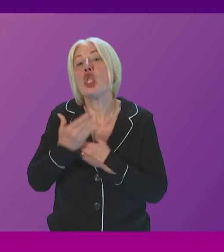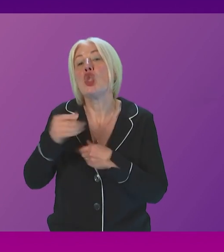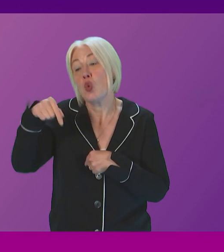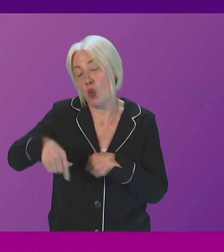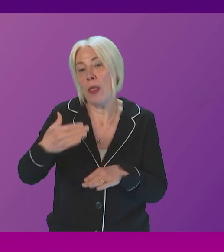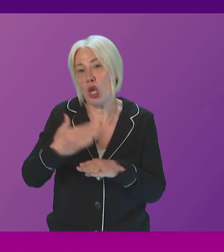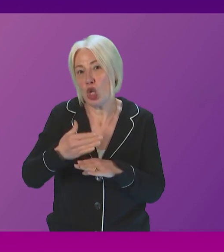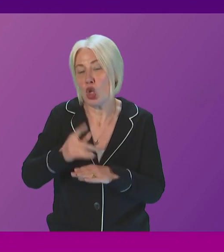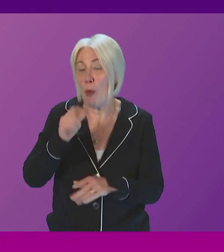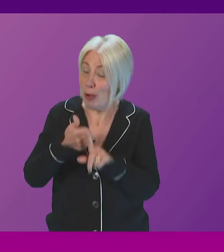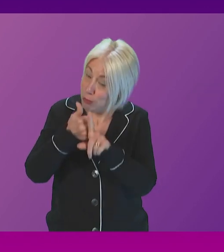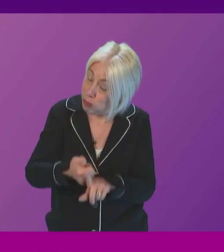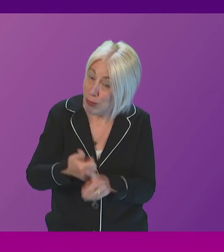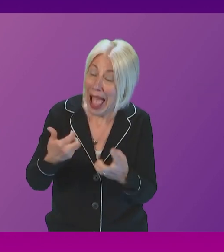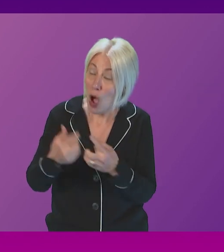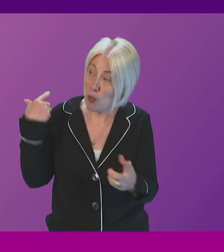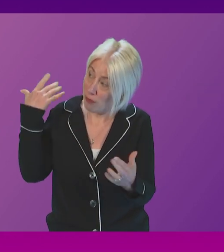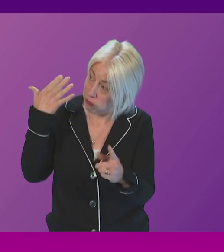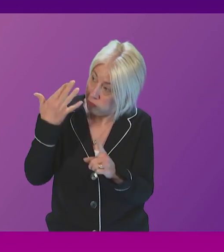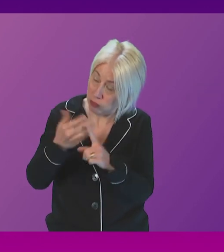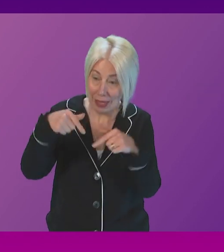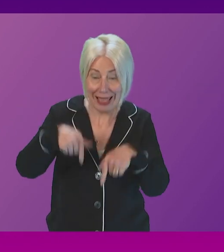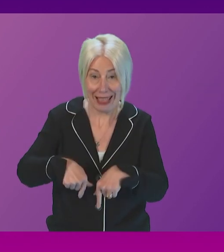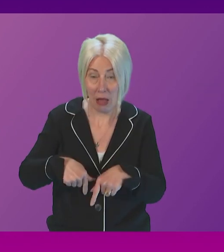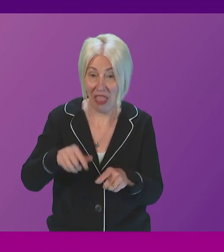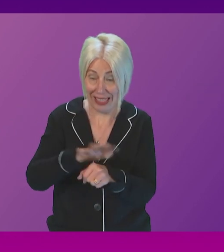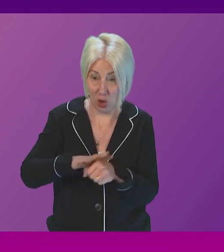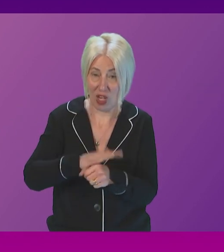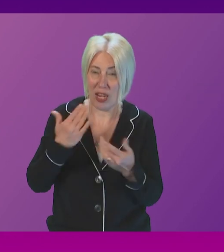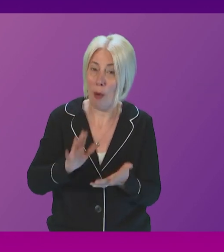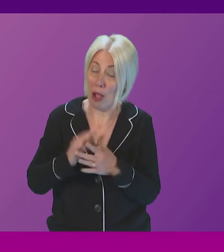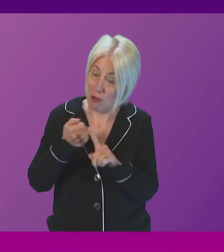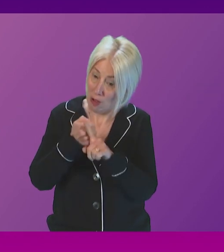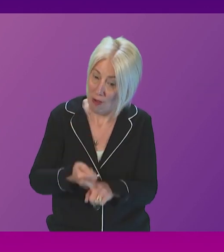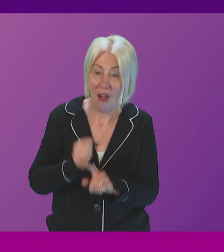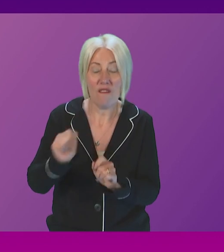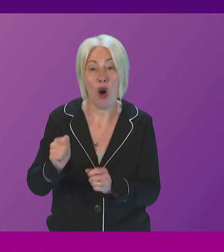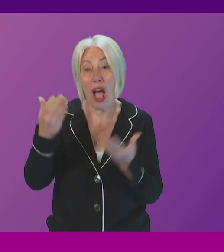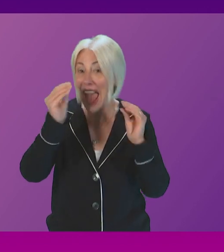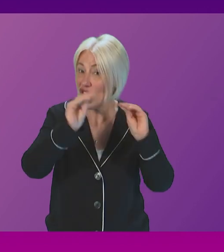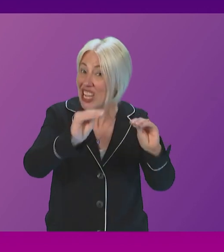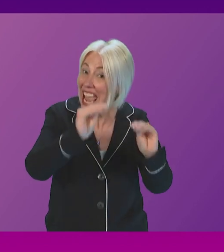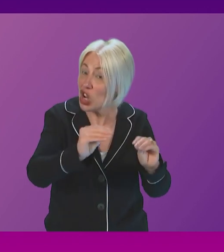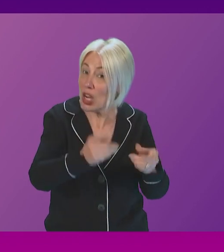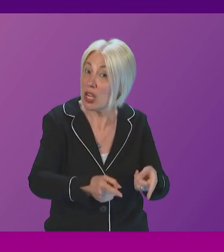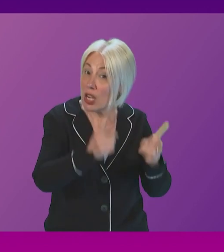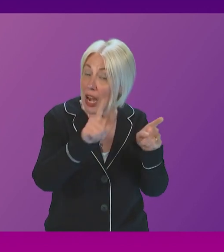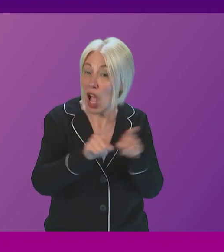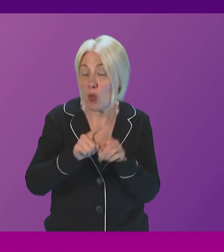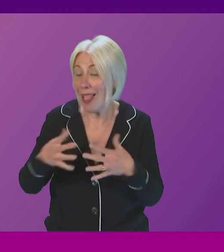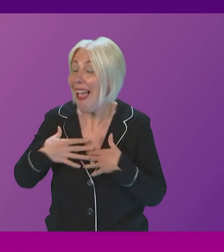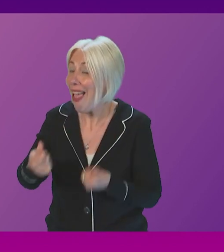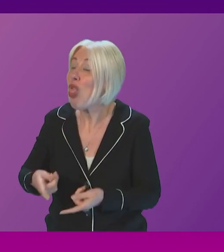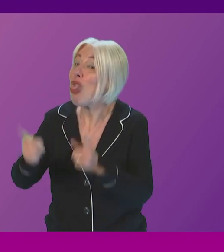on why I think we have got to where we are, and also impressed that I think the issue is as much for the education authorities as it is for the health